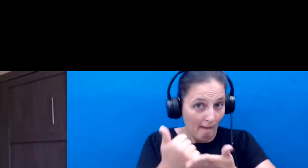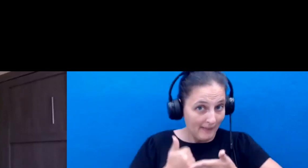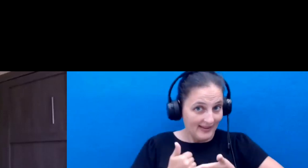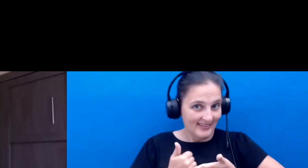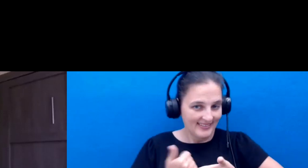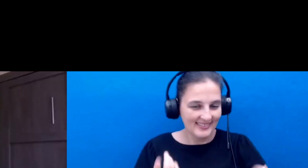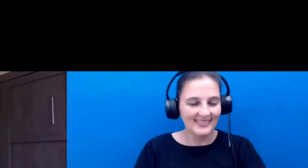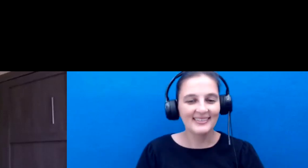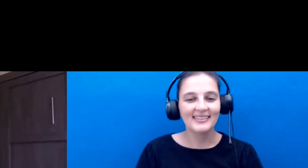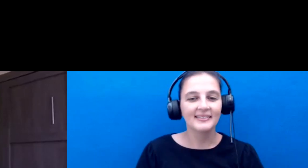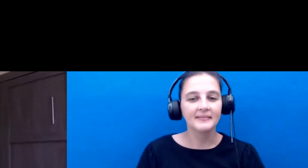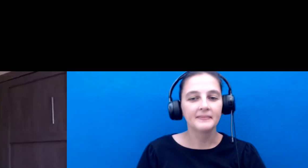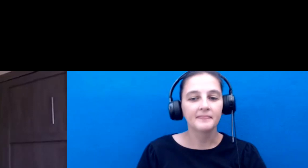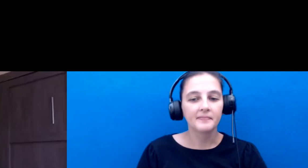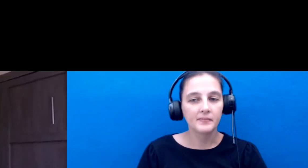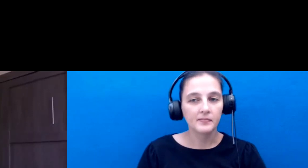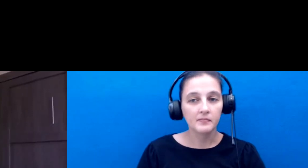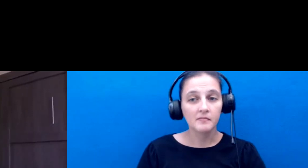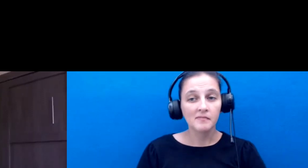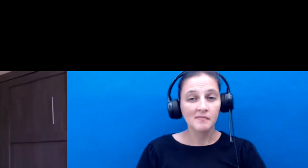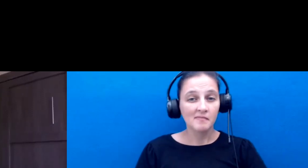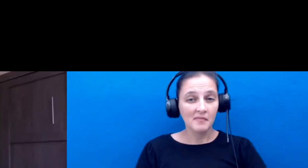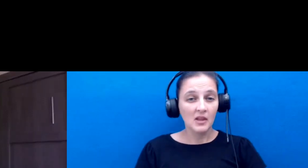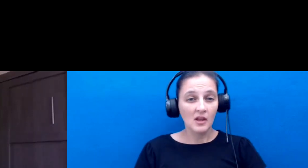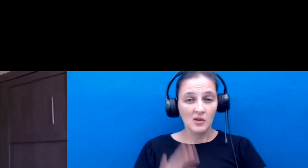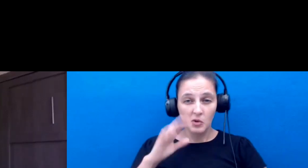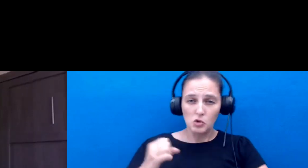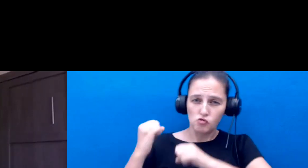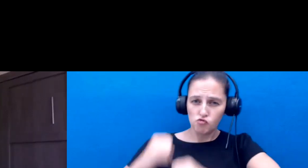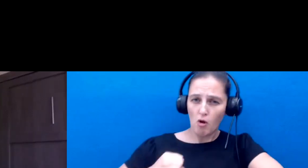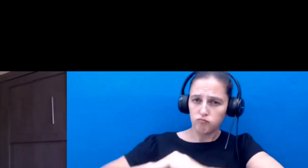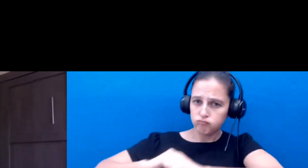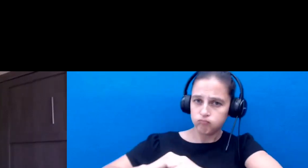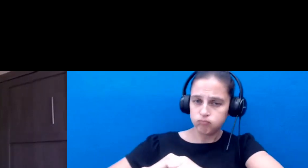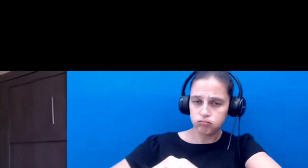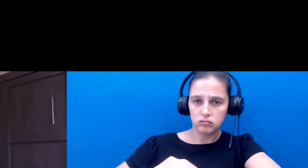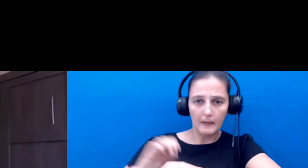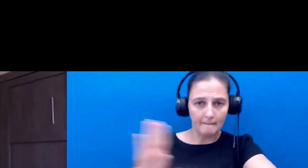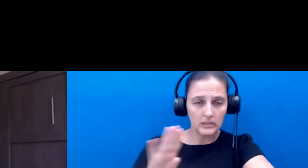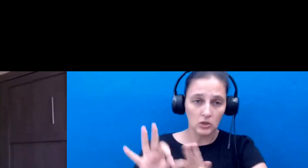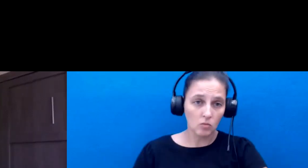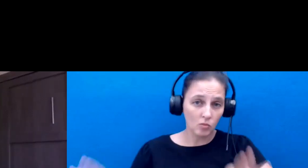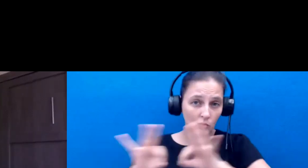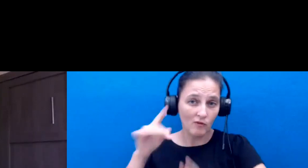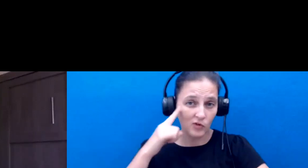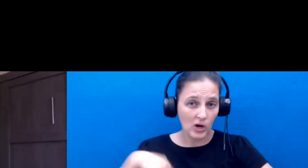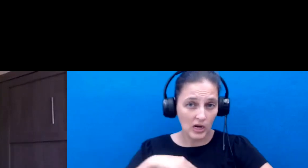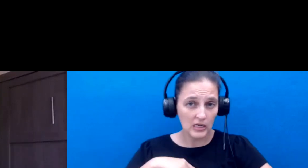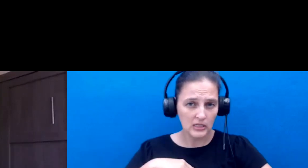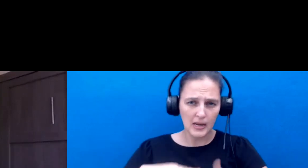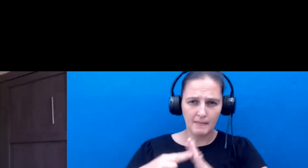Like I said at the beginning, having a strong defense industry is important to us. And that defense industry isn't just the